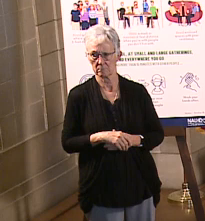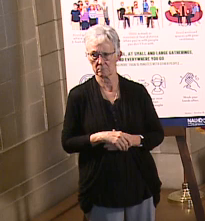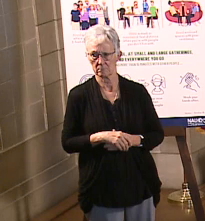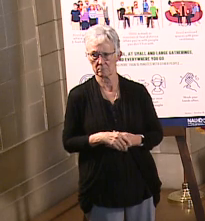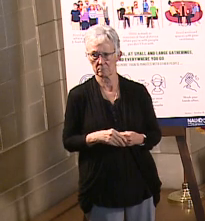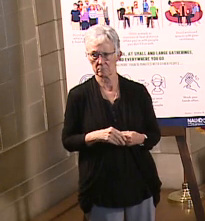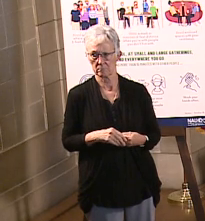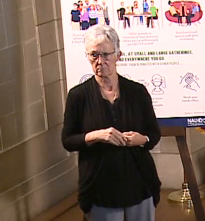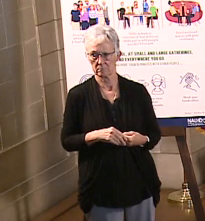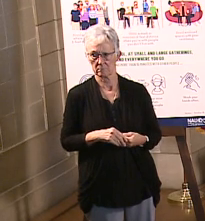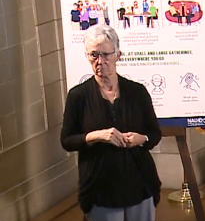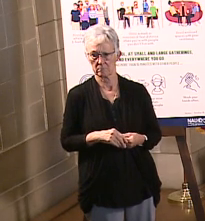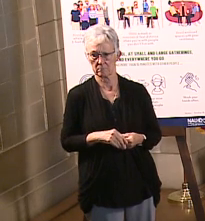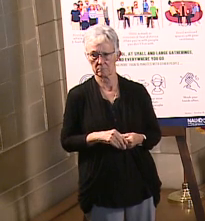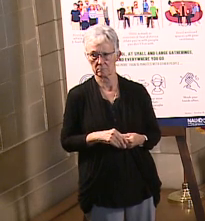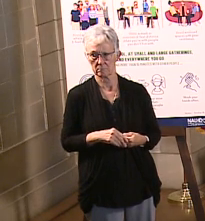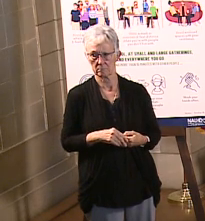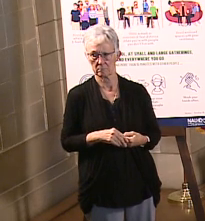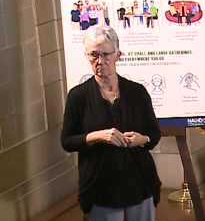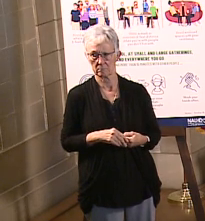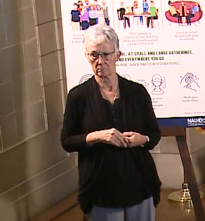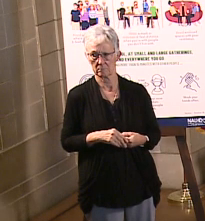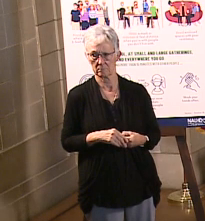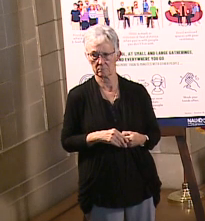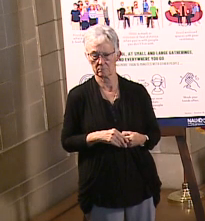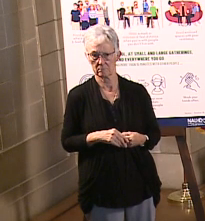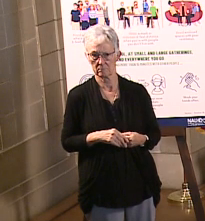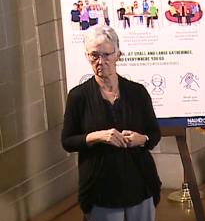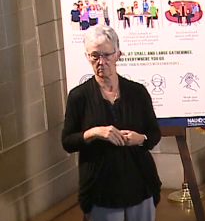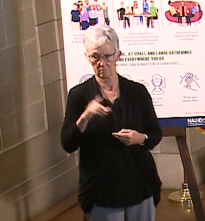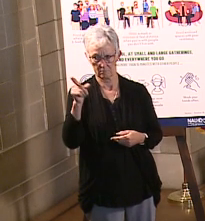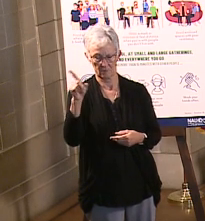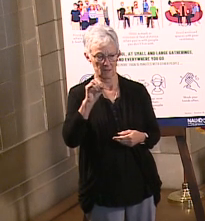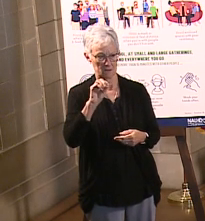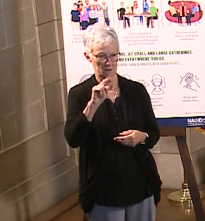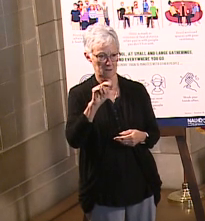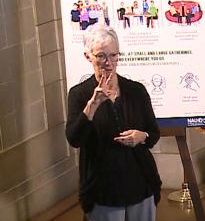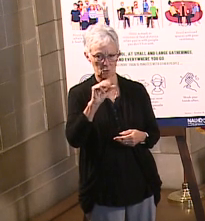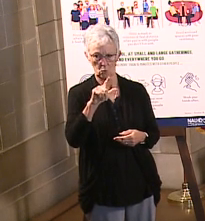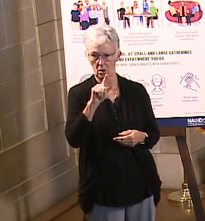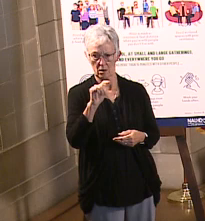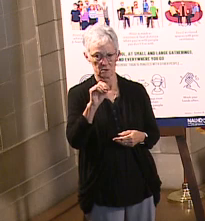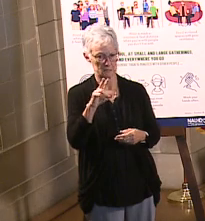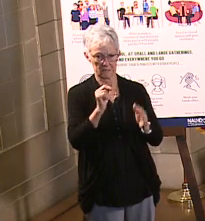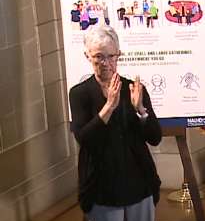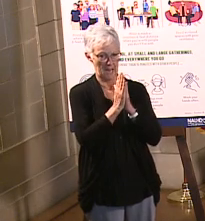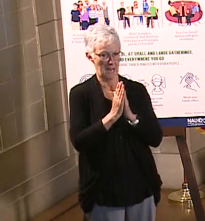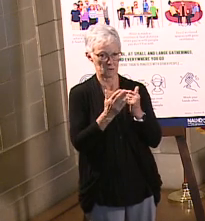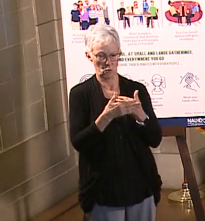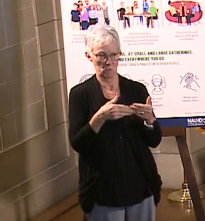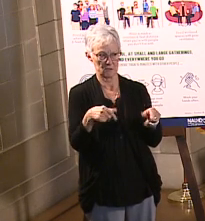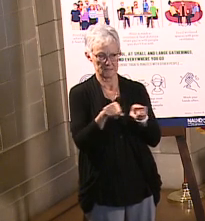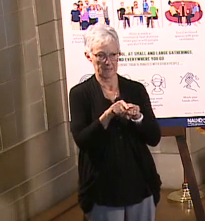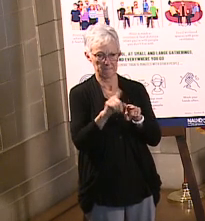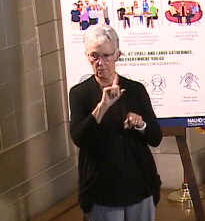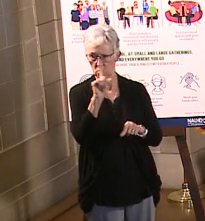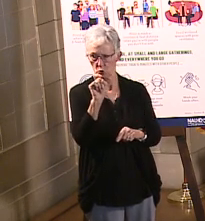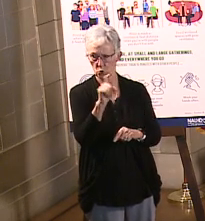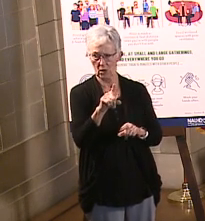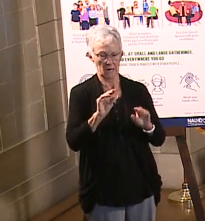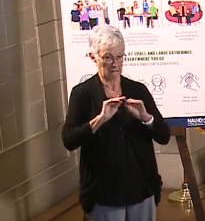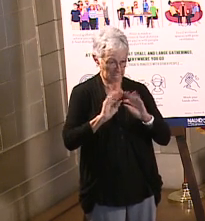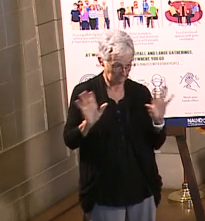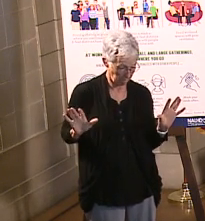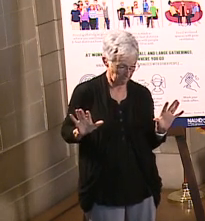in county courthouses and why you may have changed your position? So Don Walton is also asking, very similar to Michael Shively, with regard to, can I clarify my